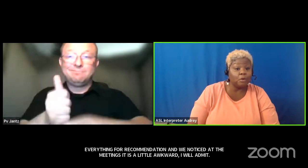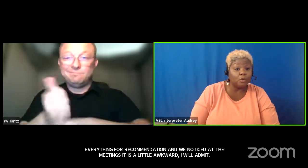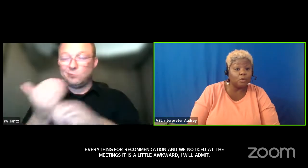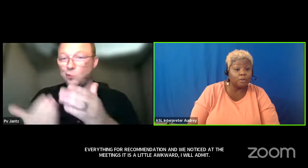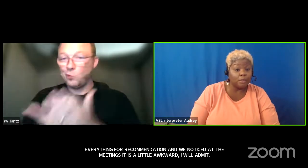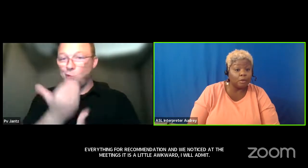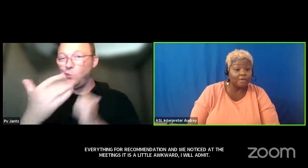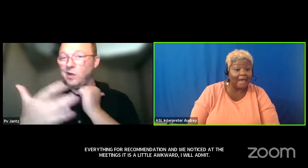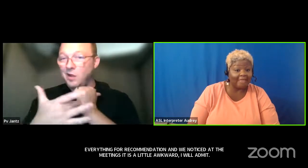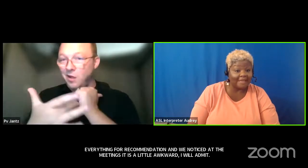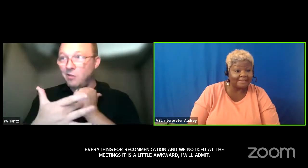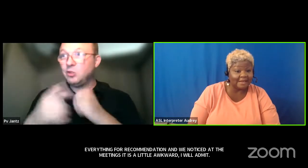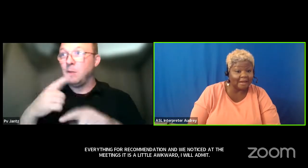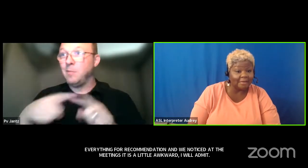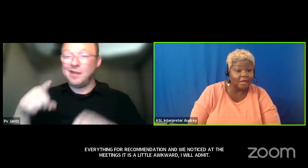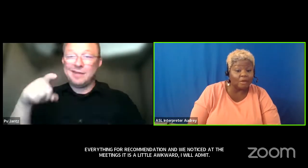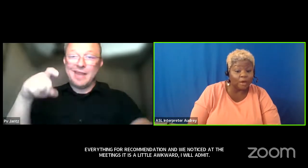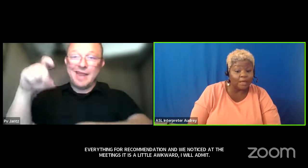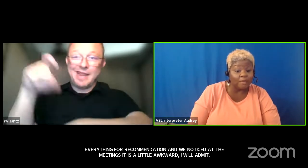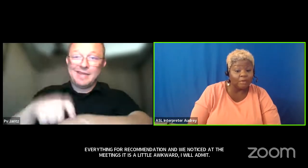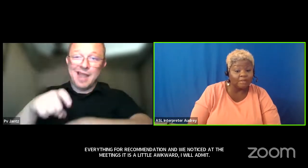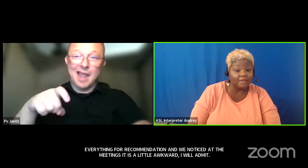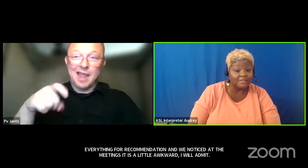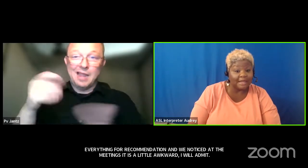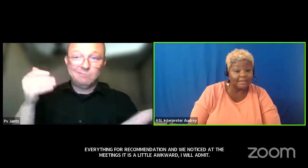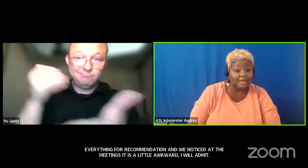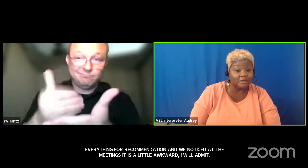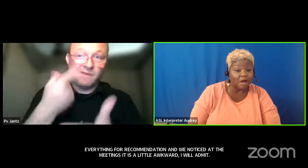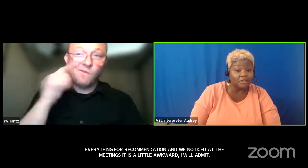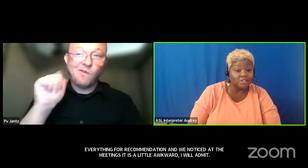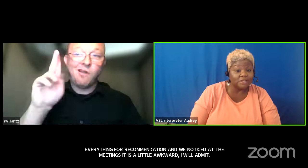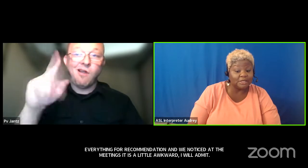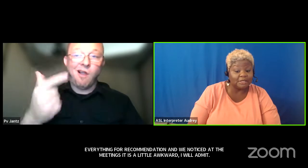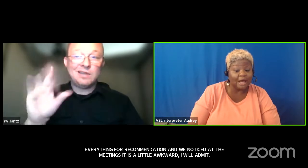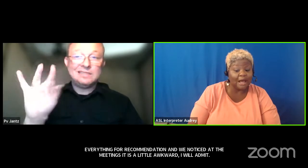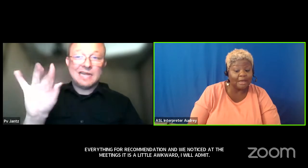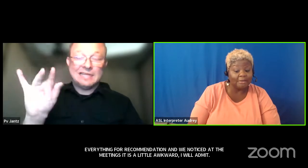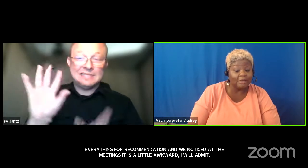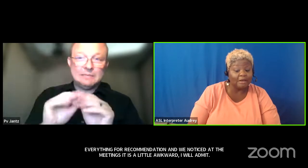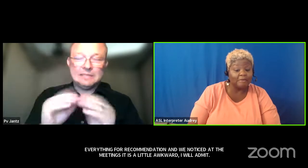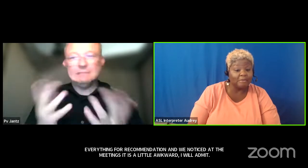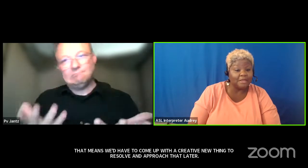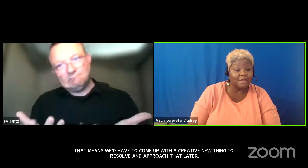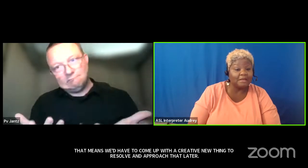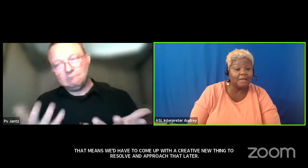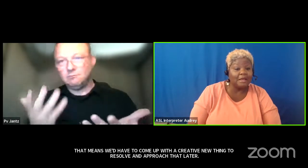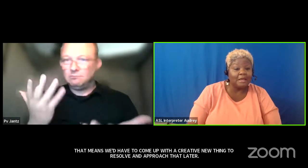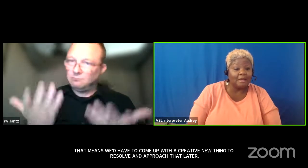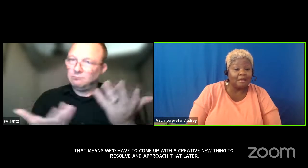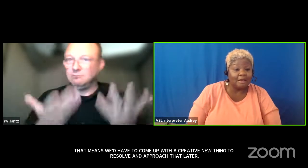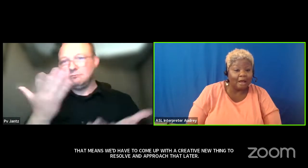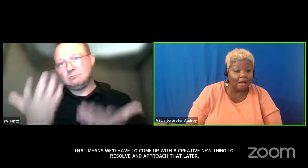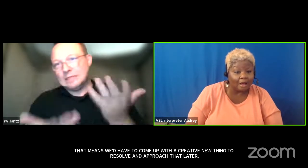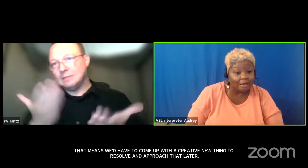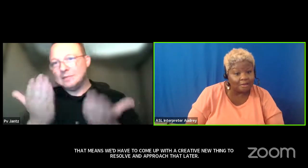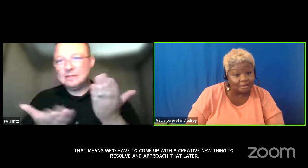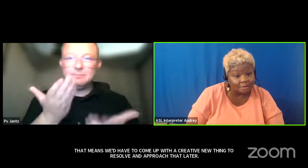be cool, to have that set up, working with today's technology and timing of the meeting.